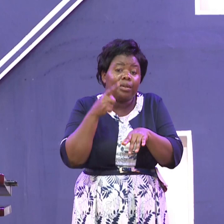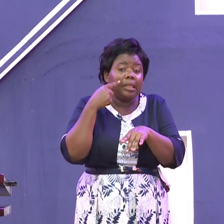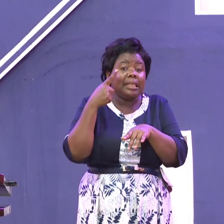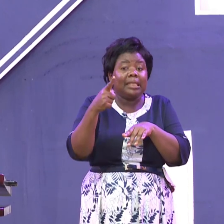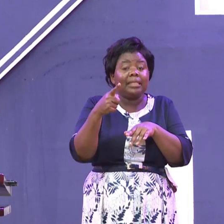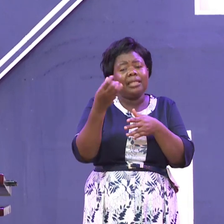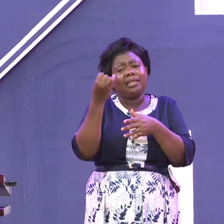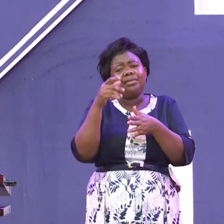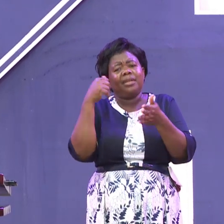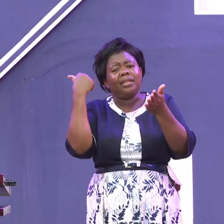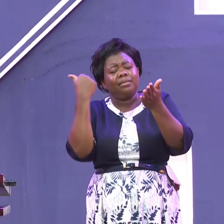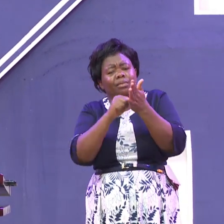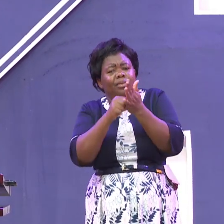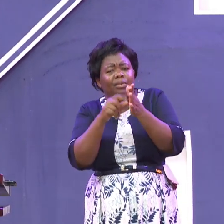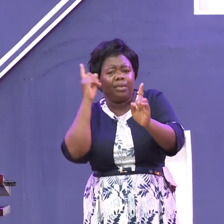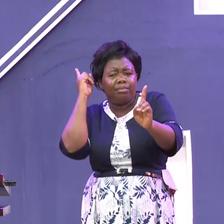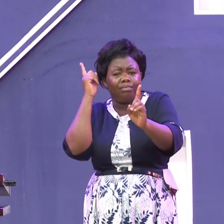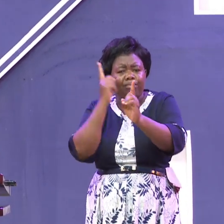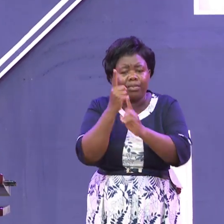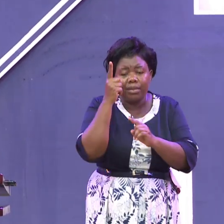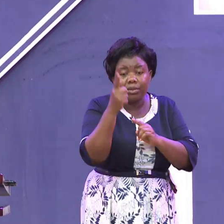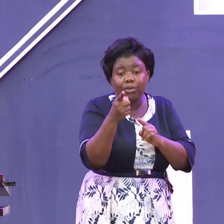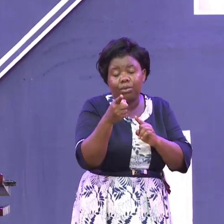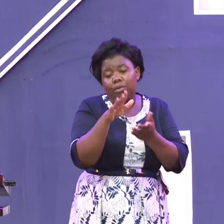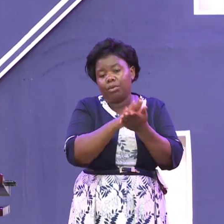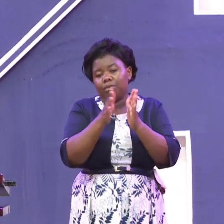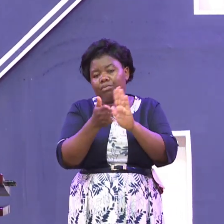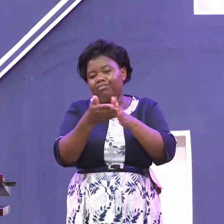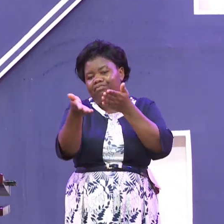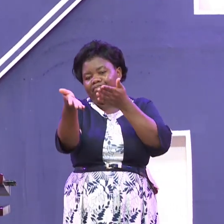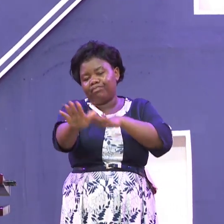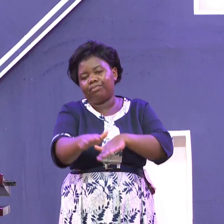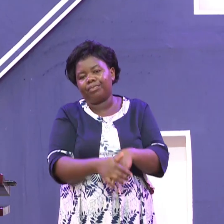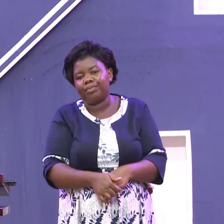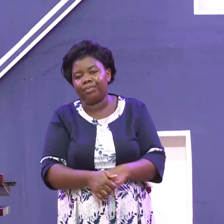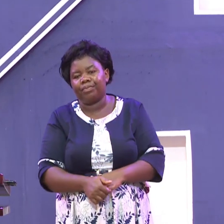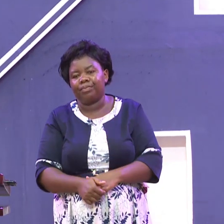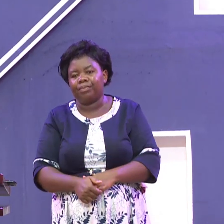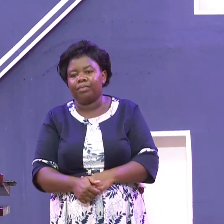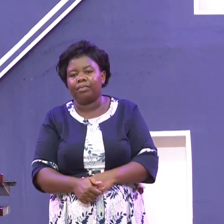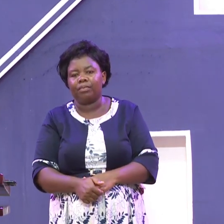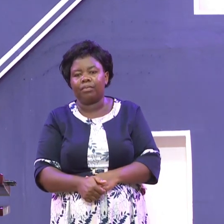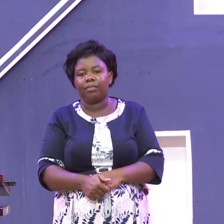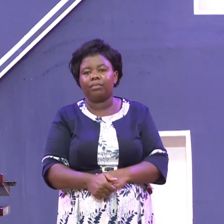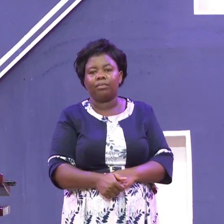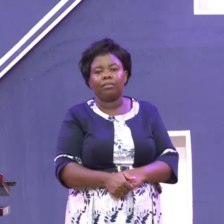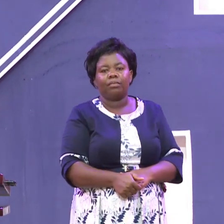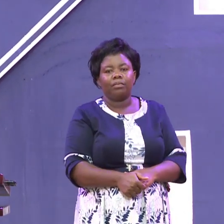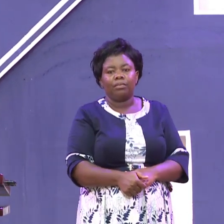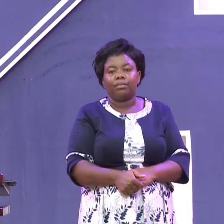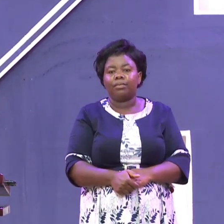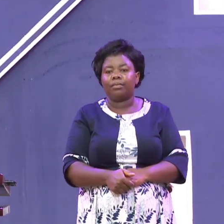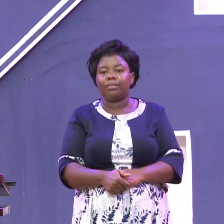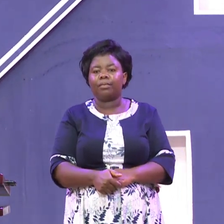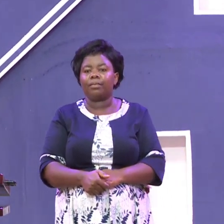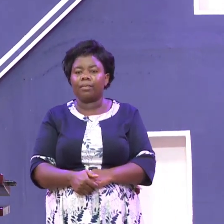ekyo kibakutuukako obadde ofudde. How many times have you escaped narrowly just imagining that if that had gotten